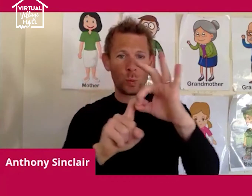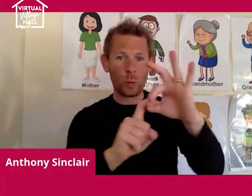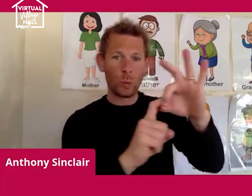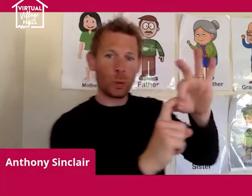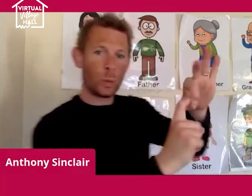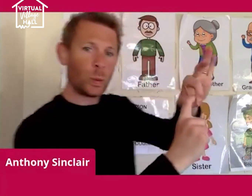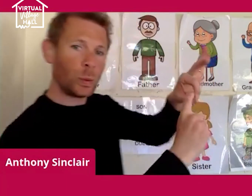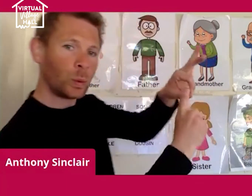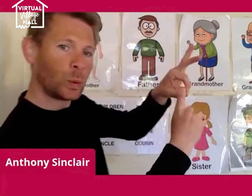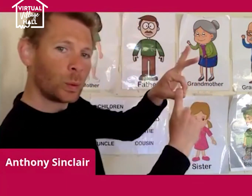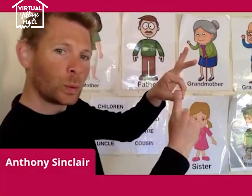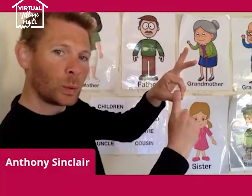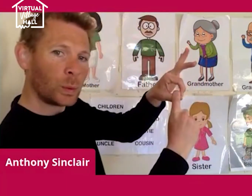Q,